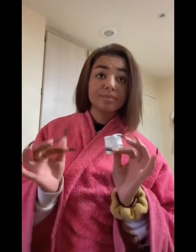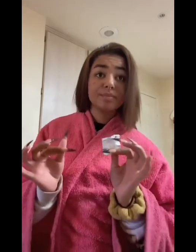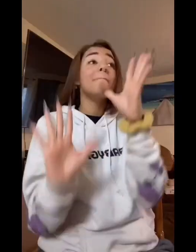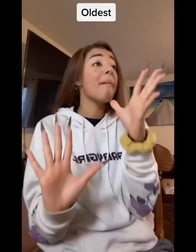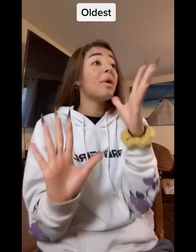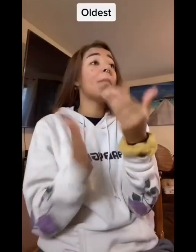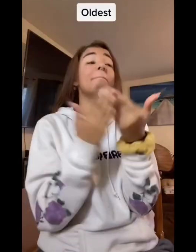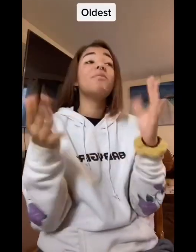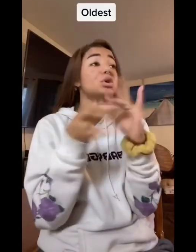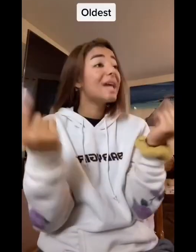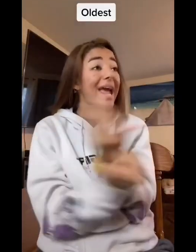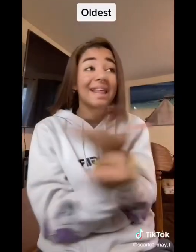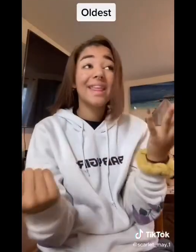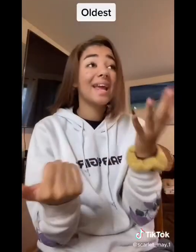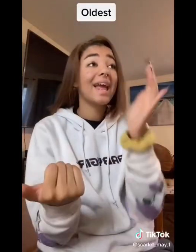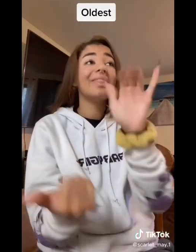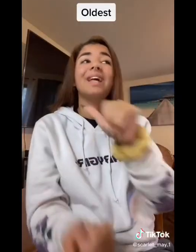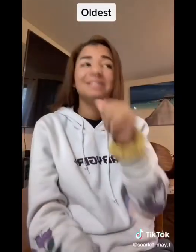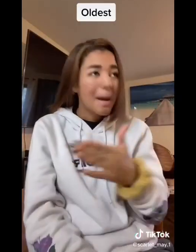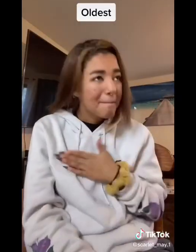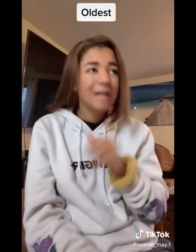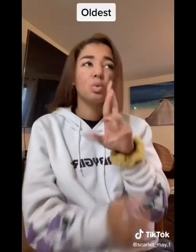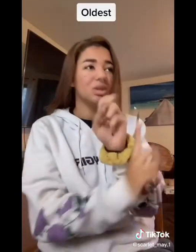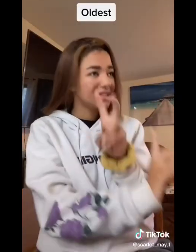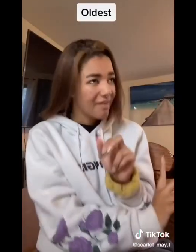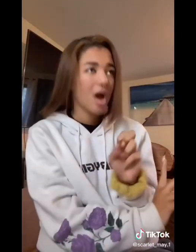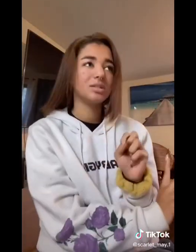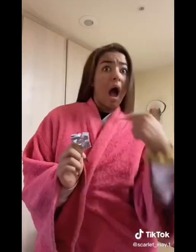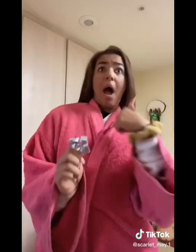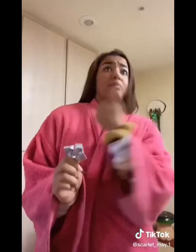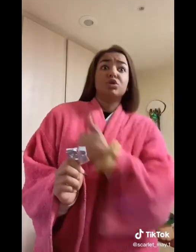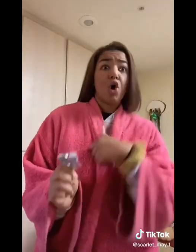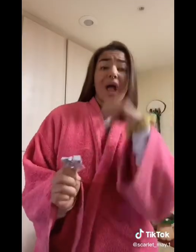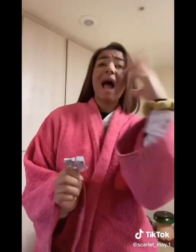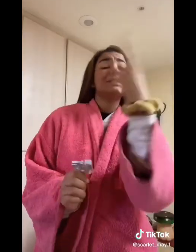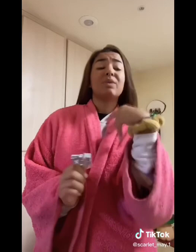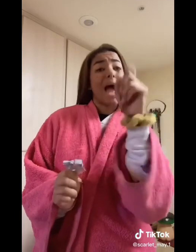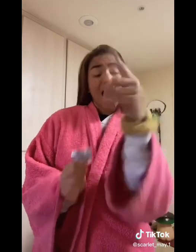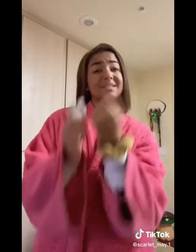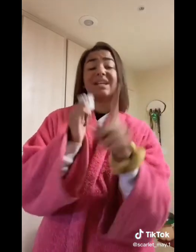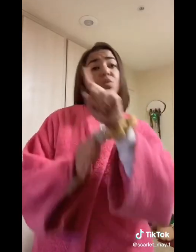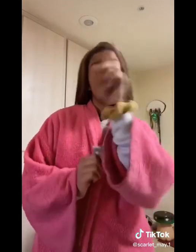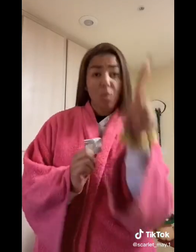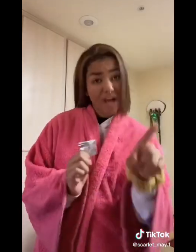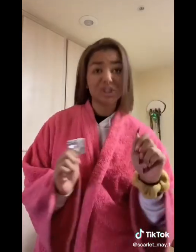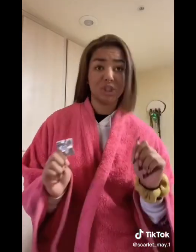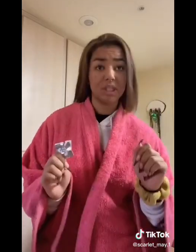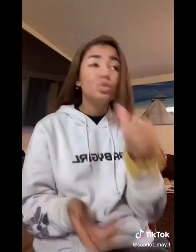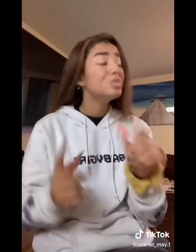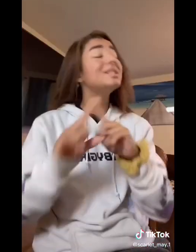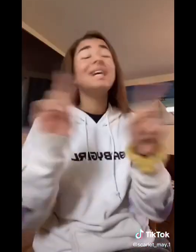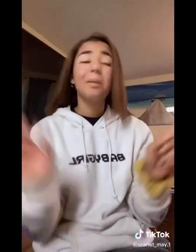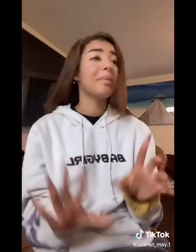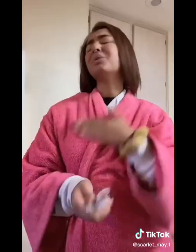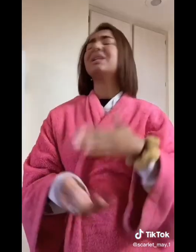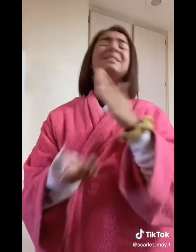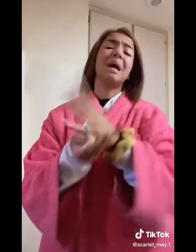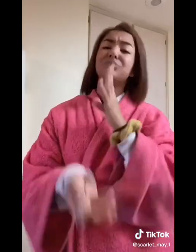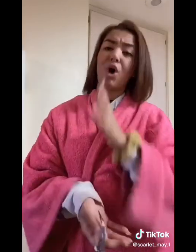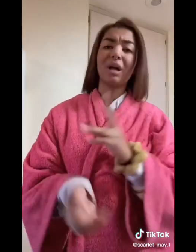Mama, before you say anything, that's not mine's or Savon's. I'm sorry. I didn't realize I asked anyone a question. You didn't, but please stop talking. I'm